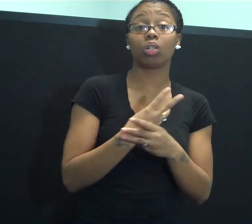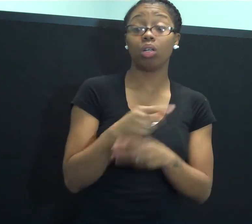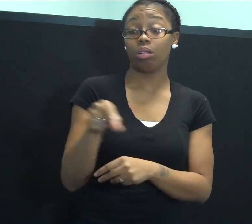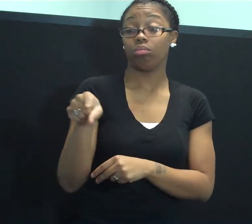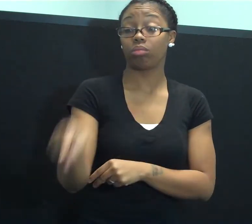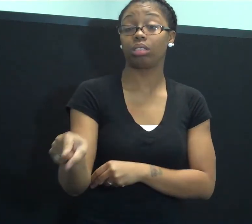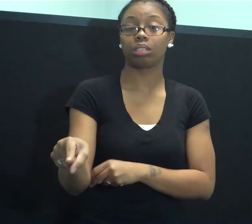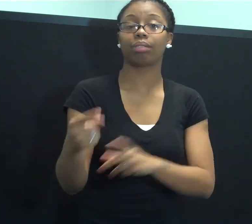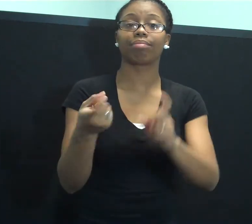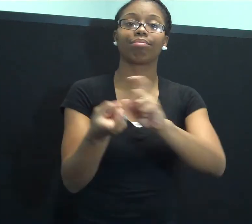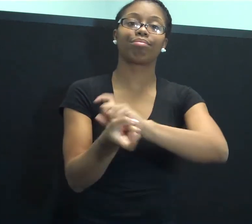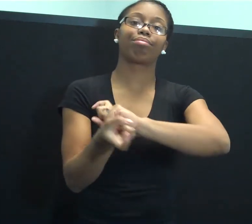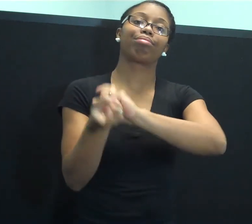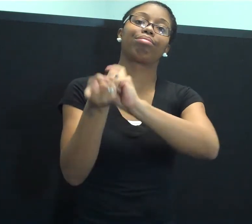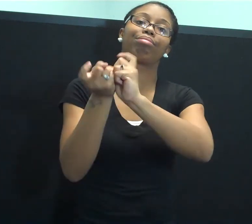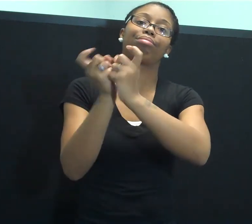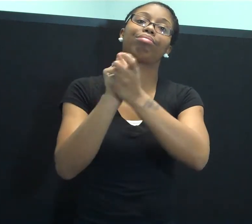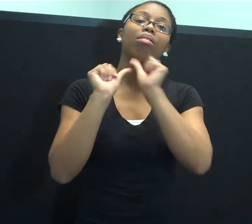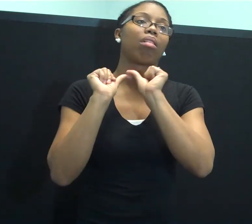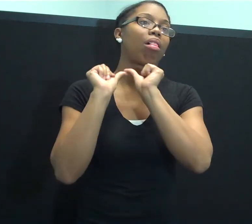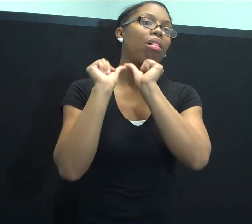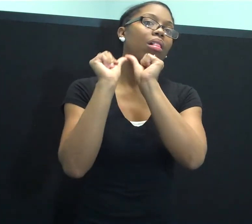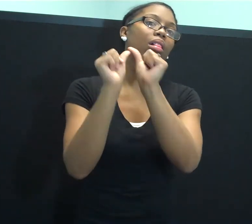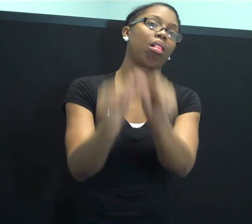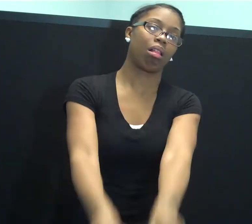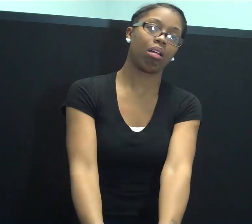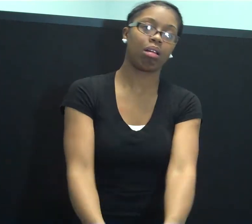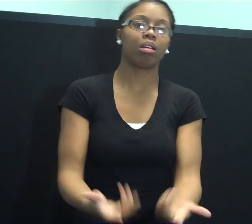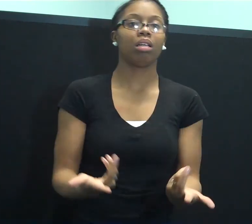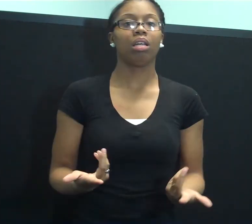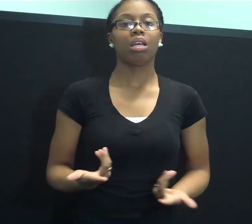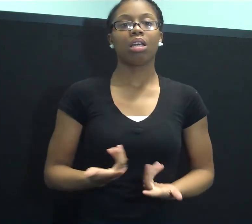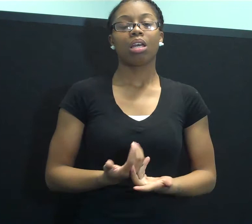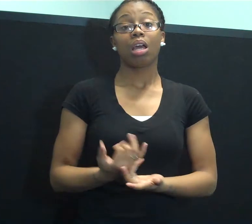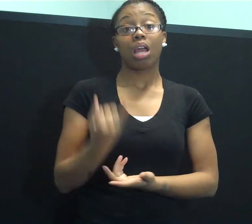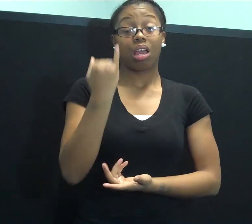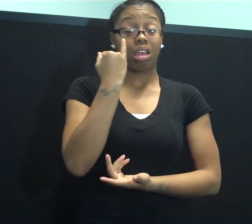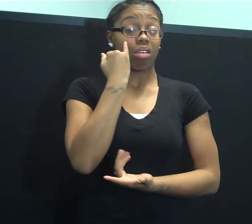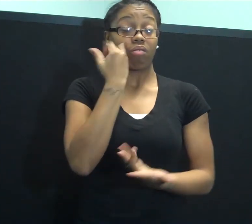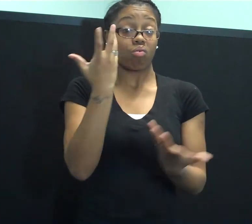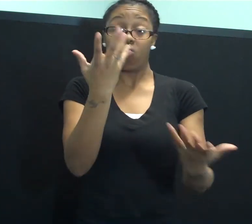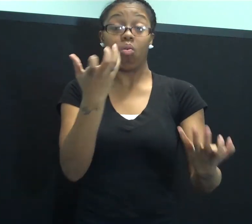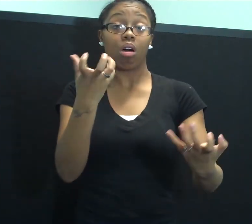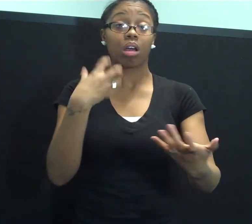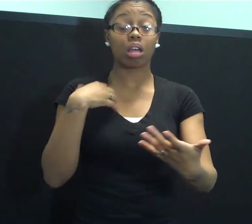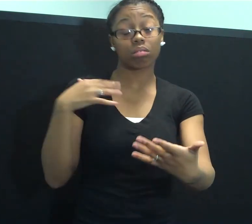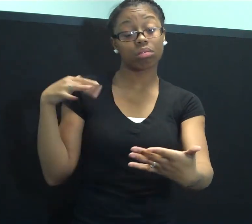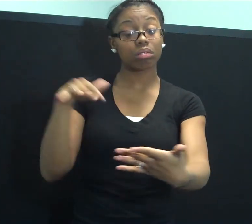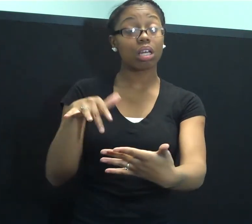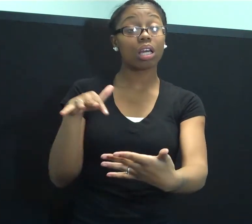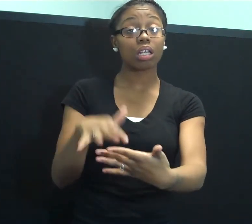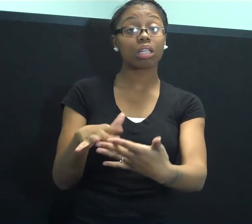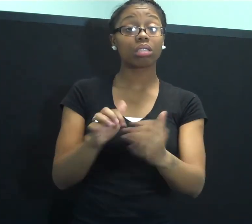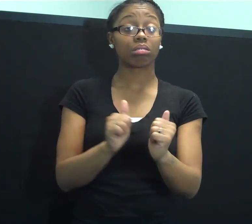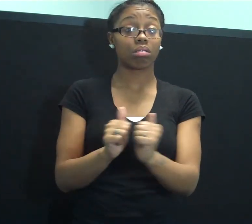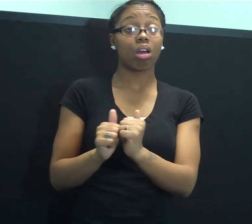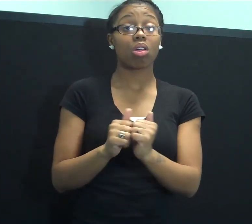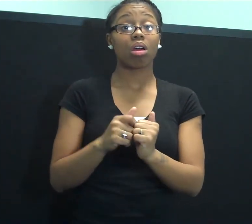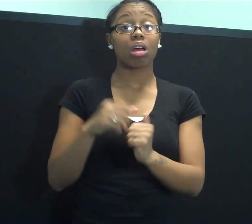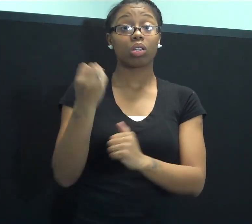constantly changing. As we consider in our own study together in this 12-lecture series, as